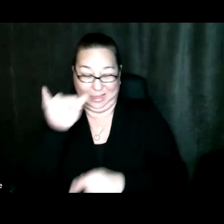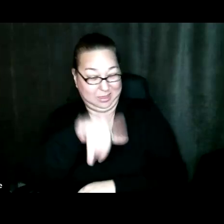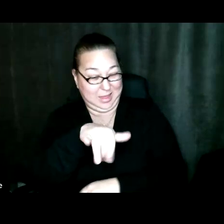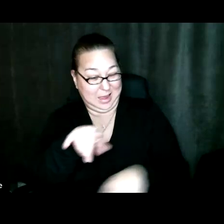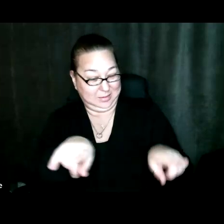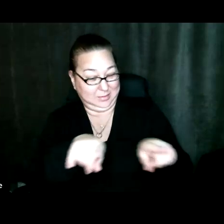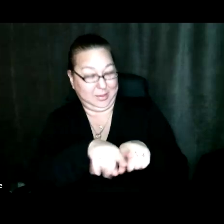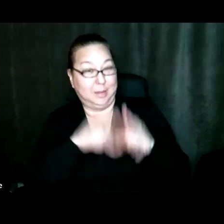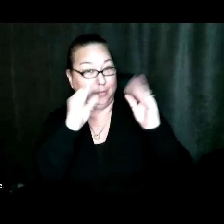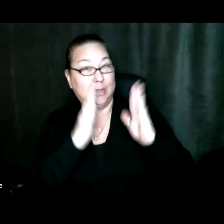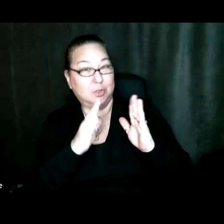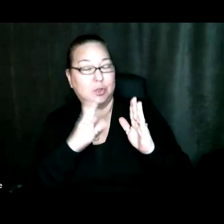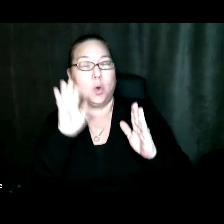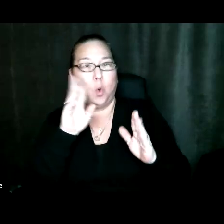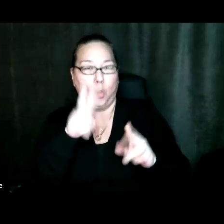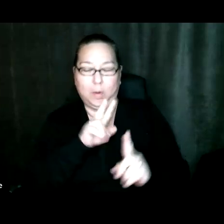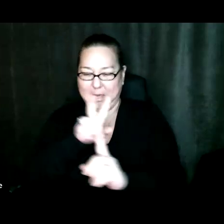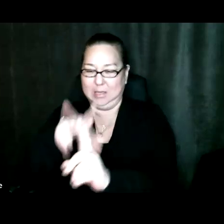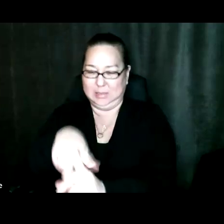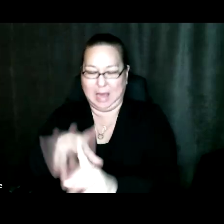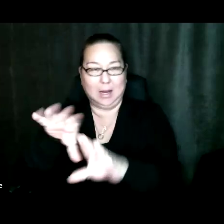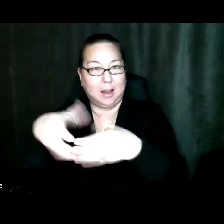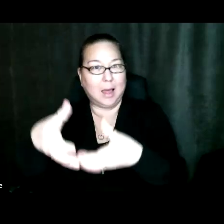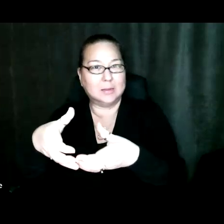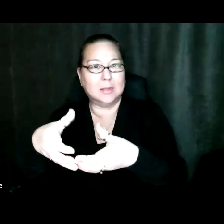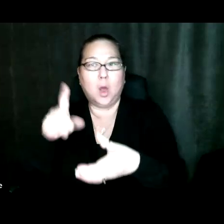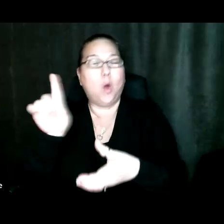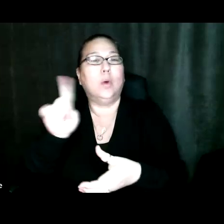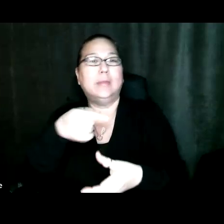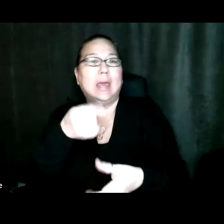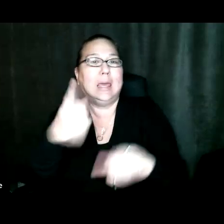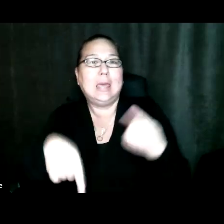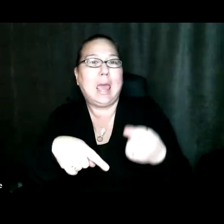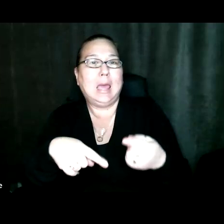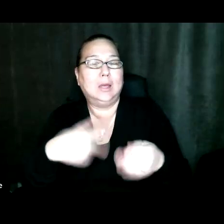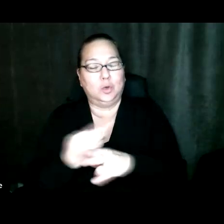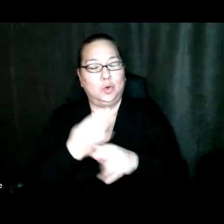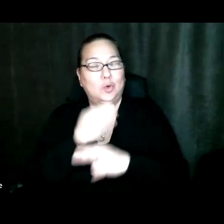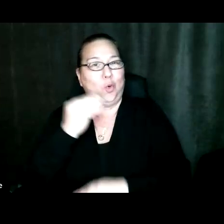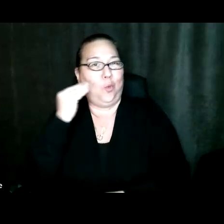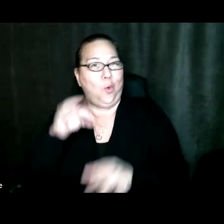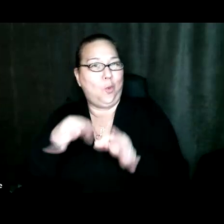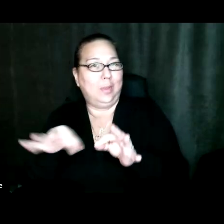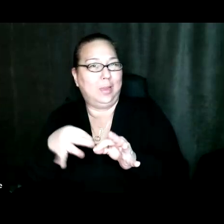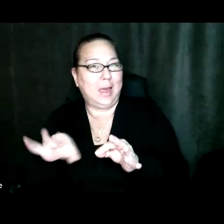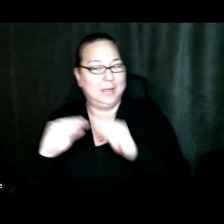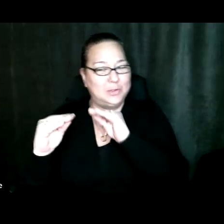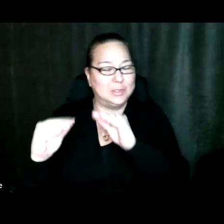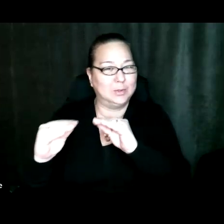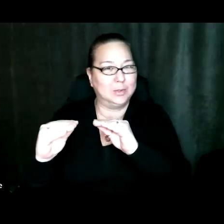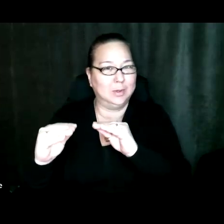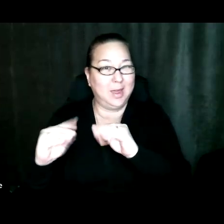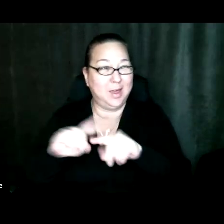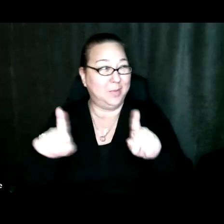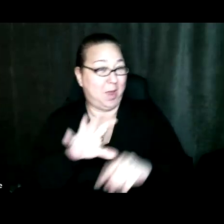be assigned into classes where they are told they cannot use native language in instruction, and over 90% of the students